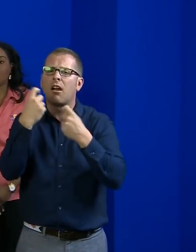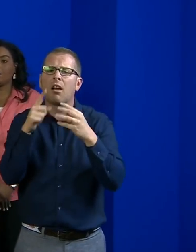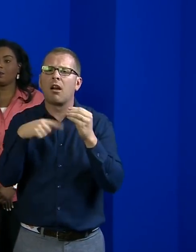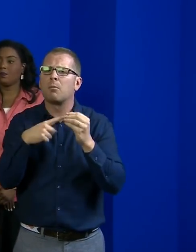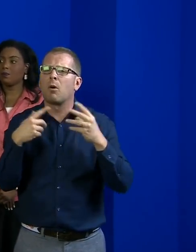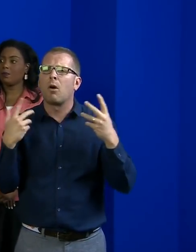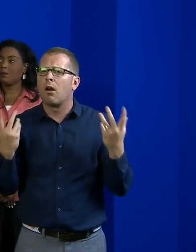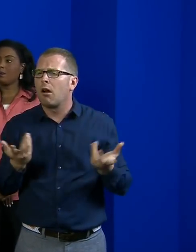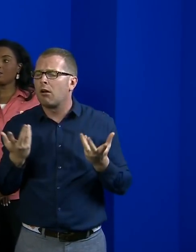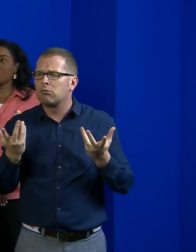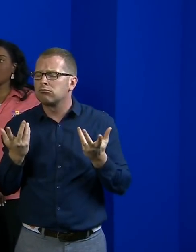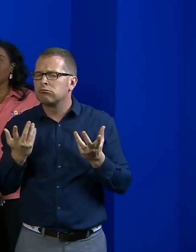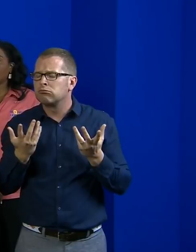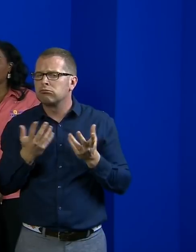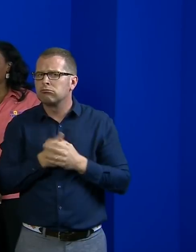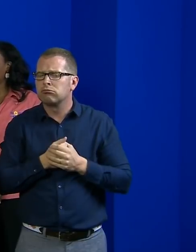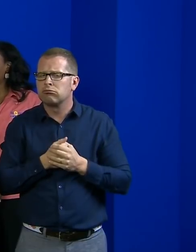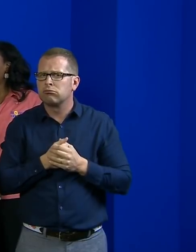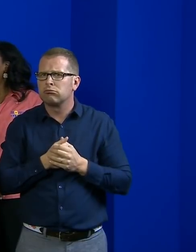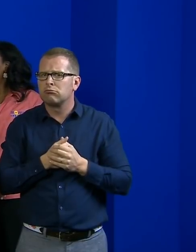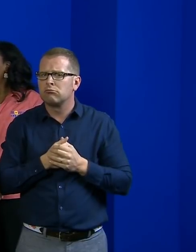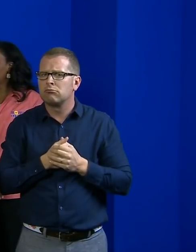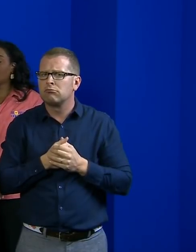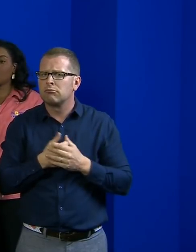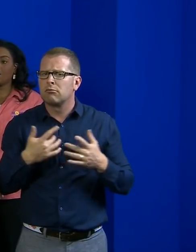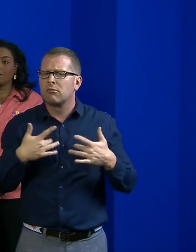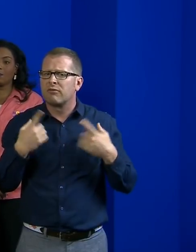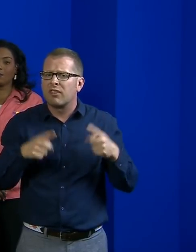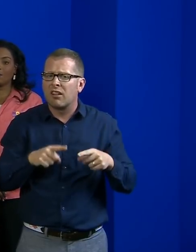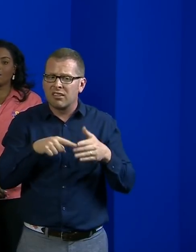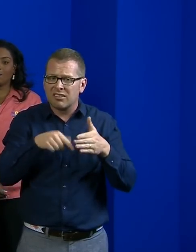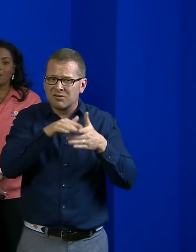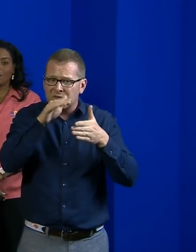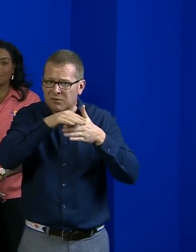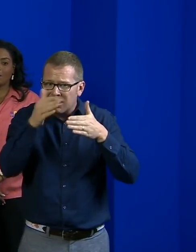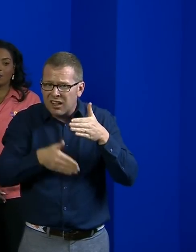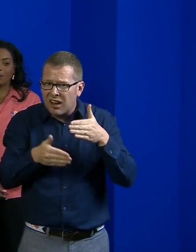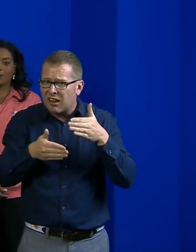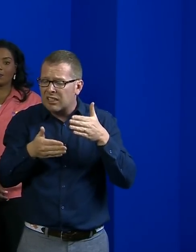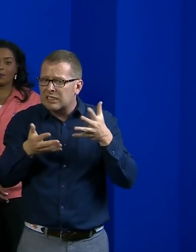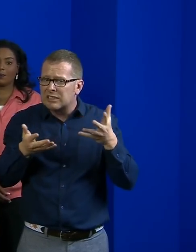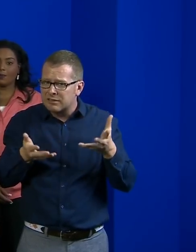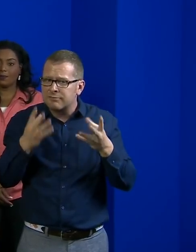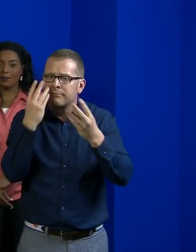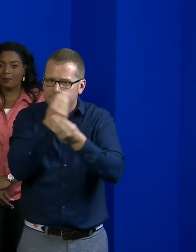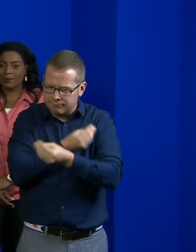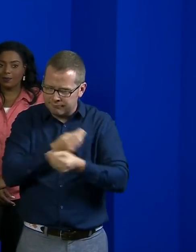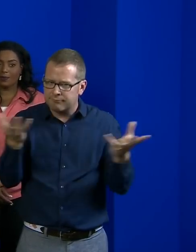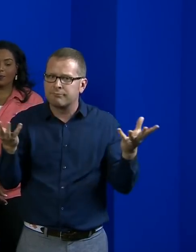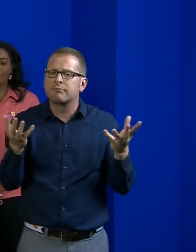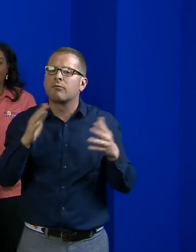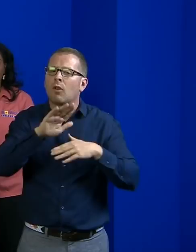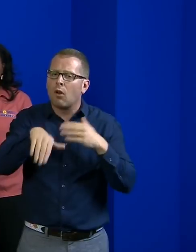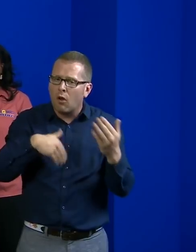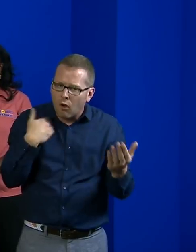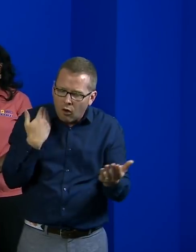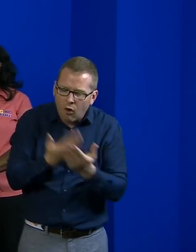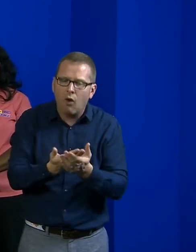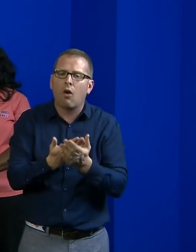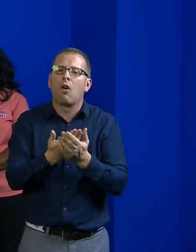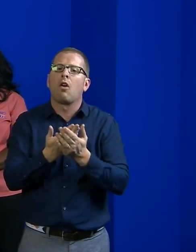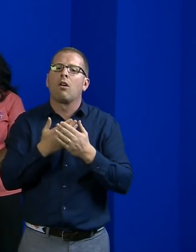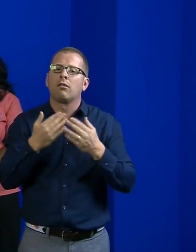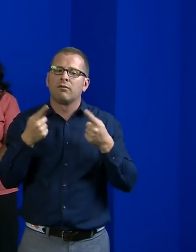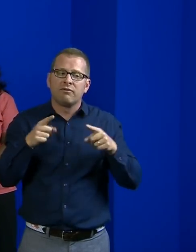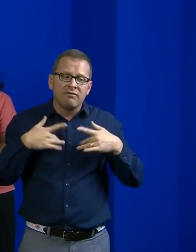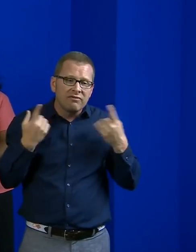may sound a little strange, but events over the weekend. All activities and events are also canceled for this